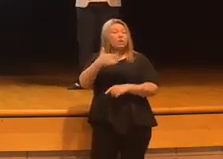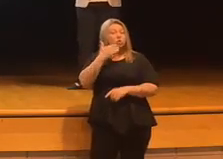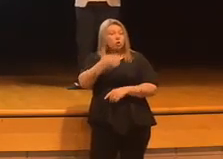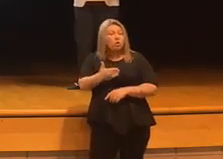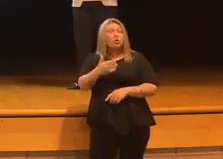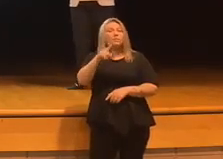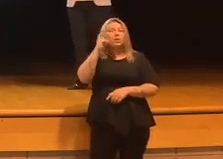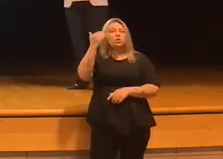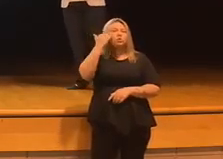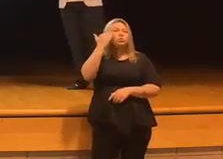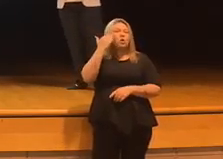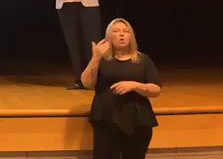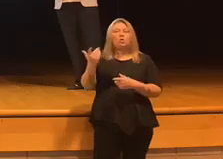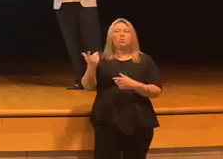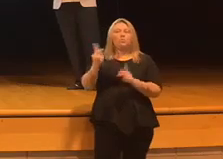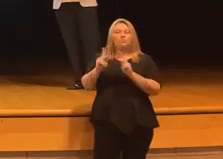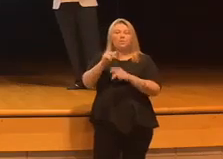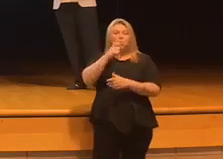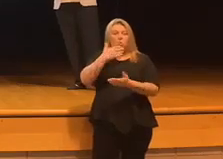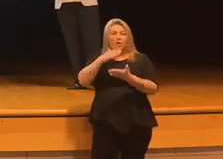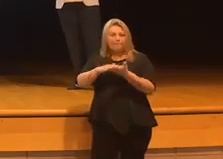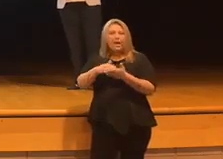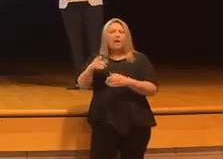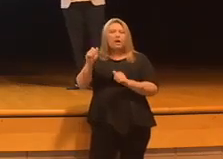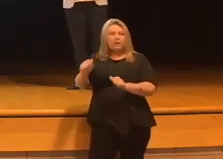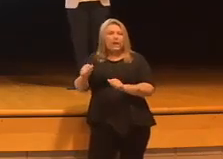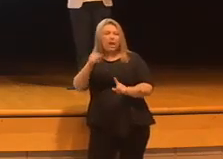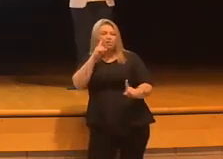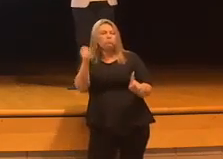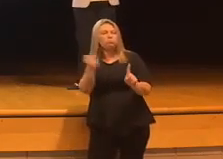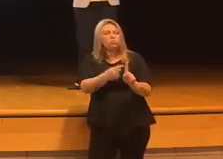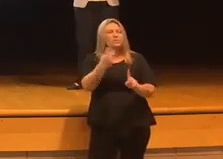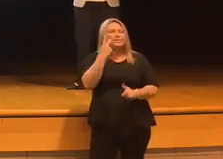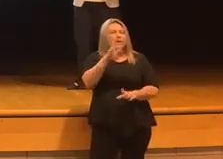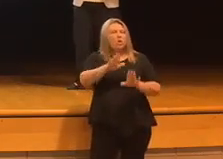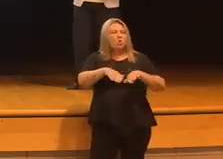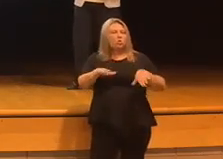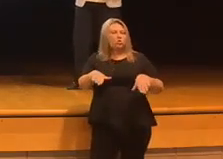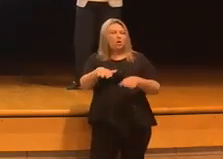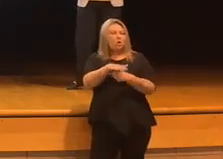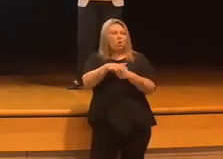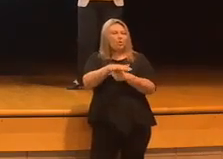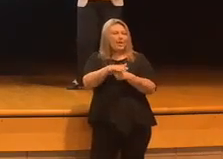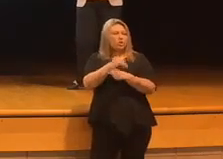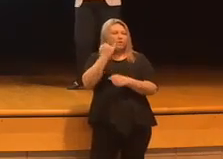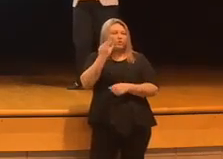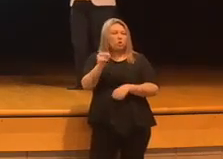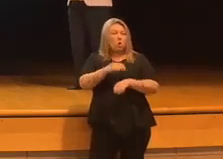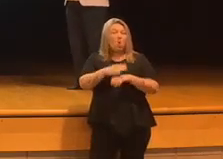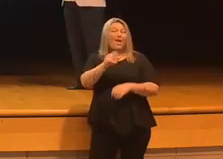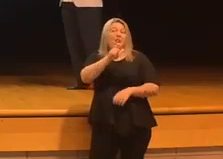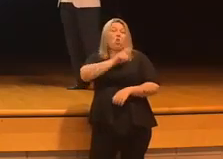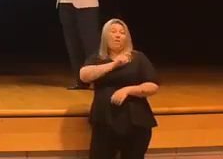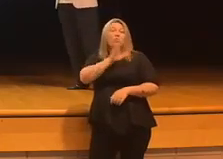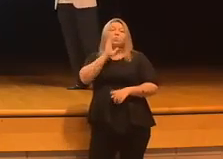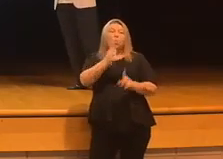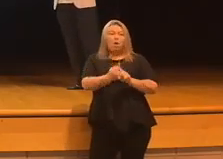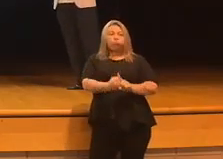Predators are out there and they can see your child's location if that feature is turned on. And again, our law enforcement is going to speak more to